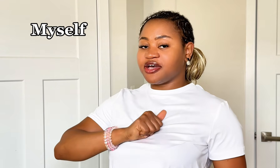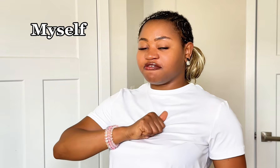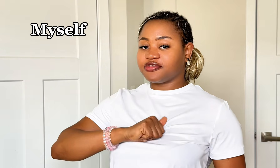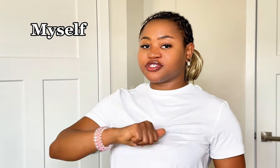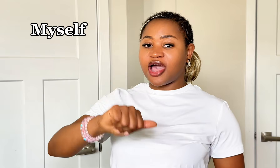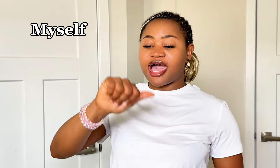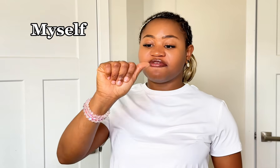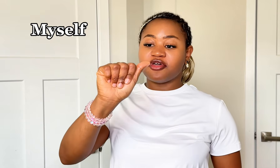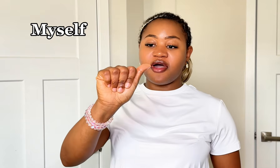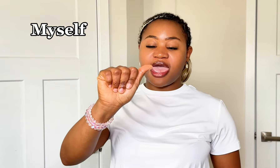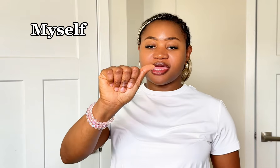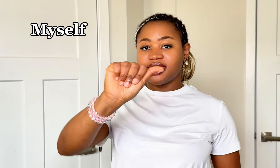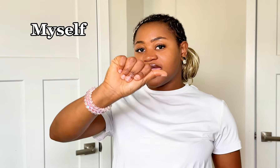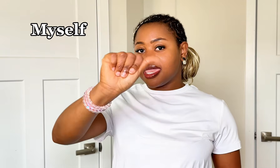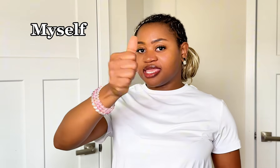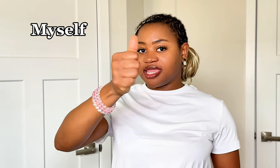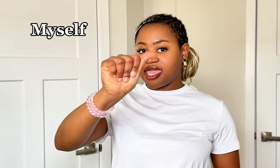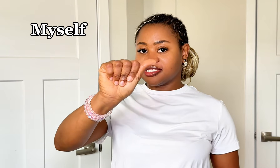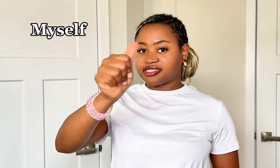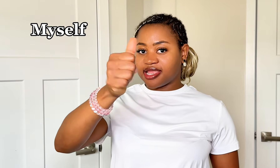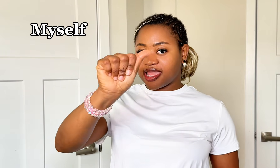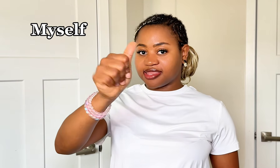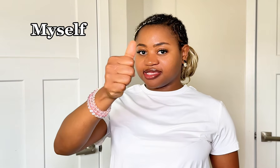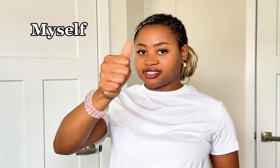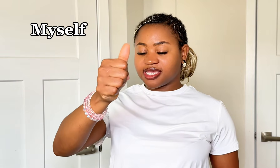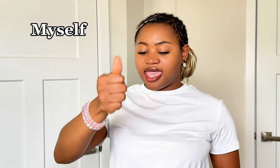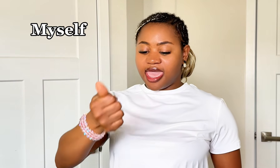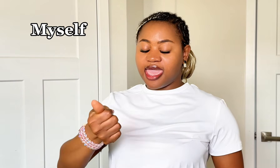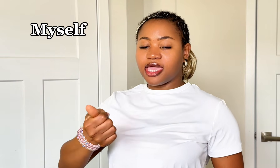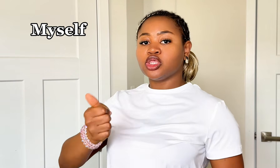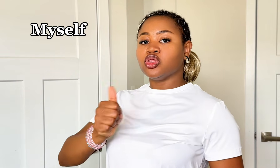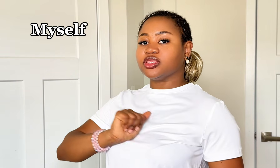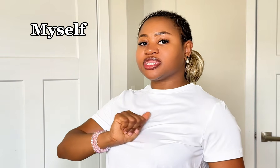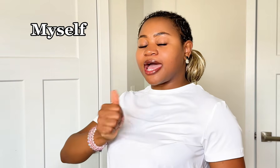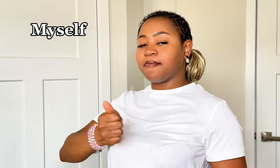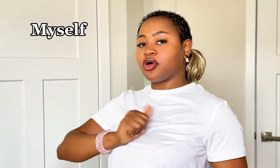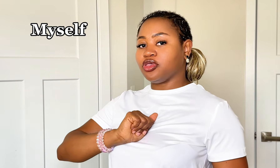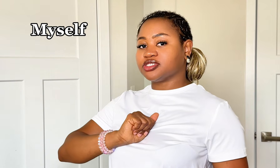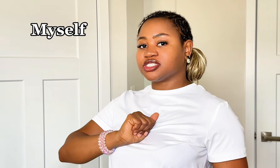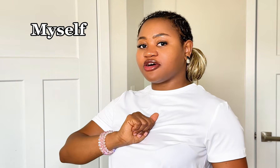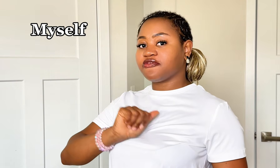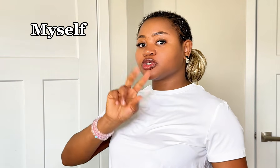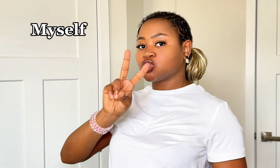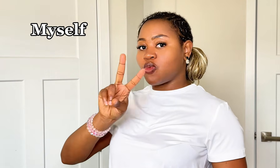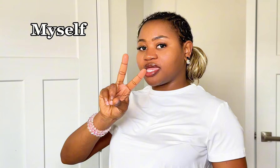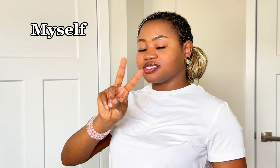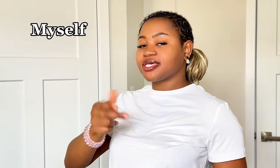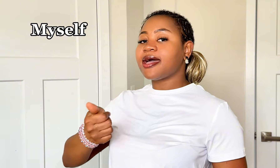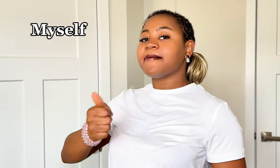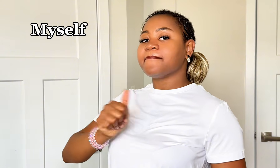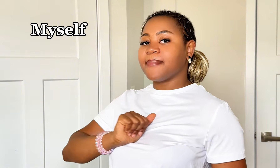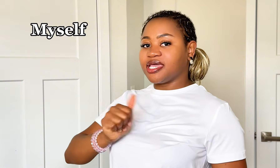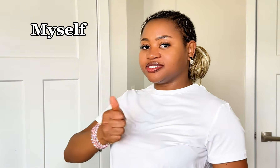Myself. So have your hand in an A sign like this and you tap on yourself twice.